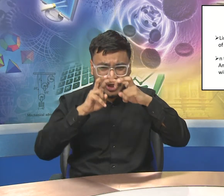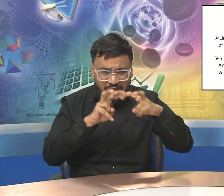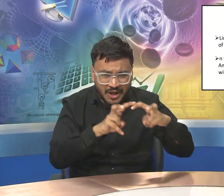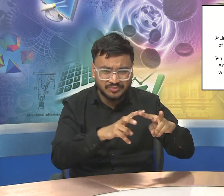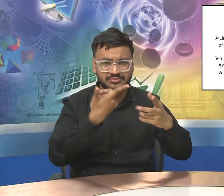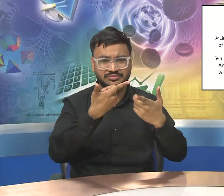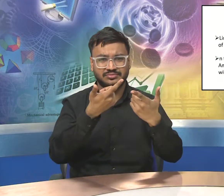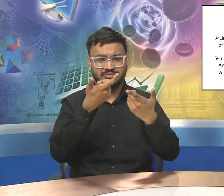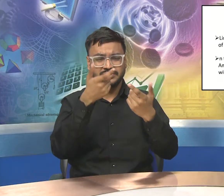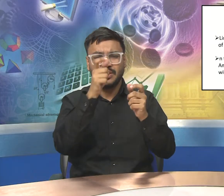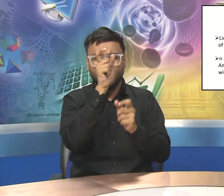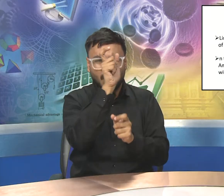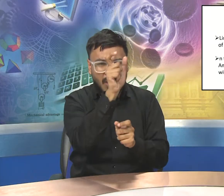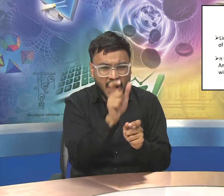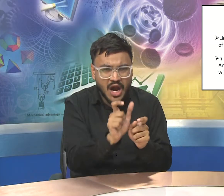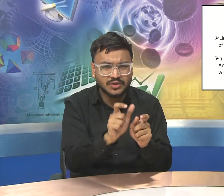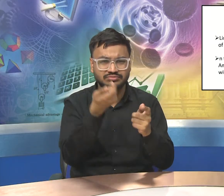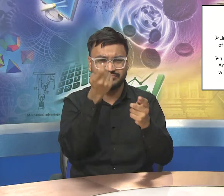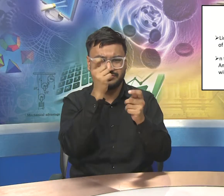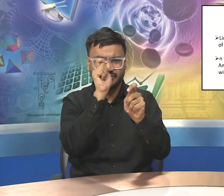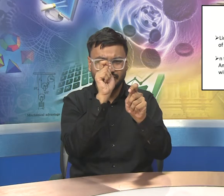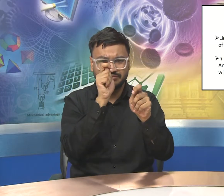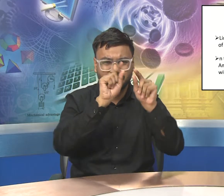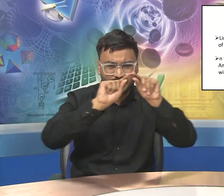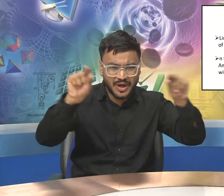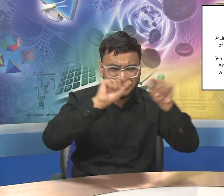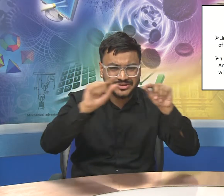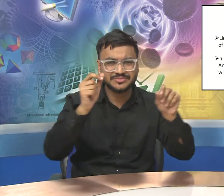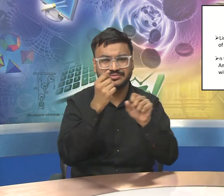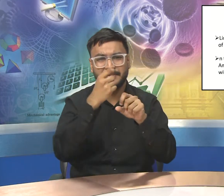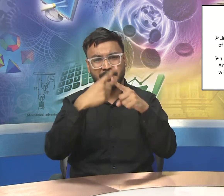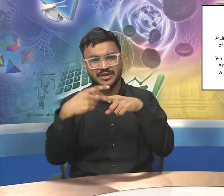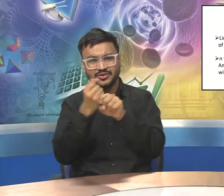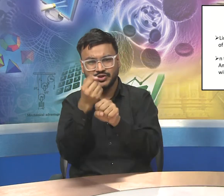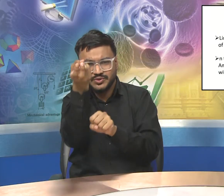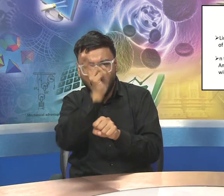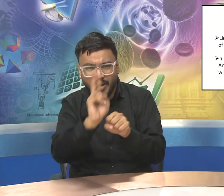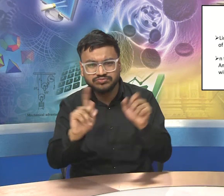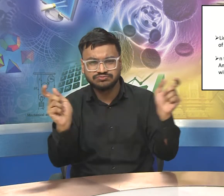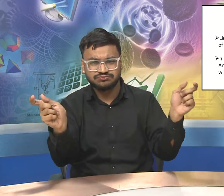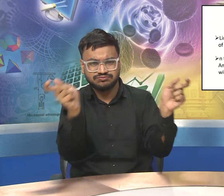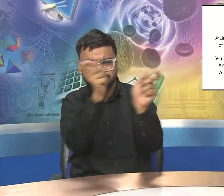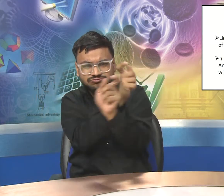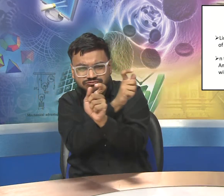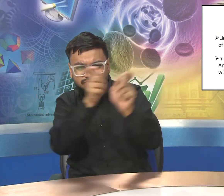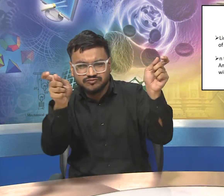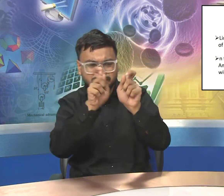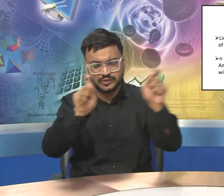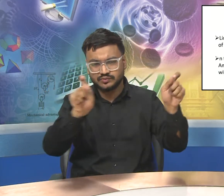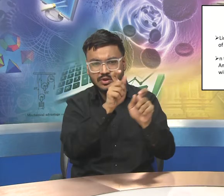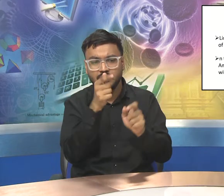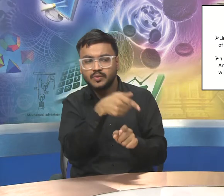Linguistics is a study of language, include the use of words, sentences and